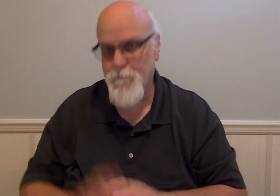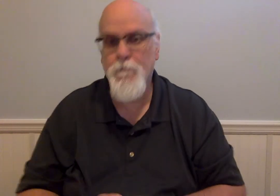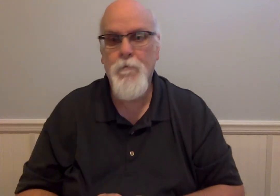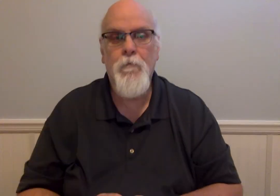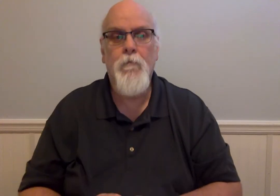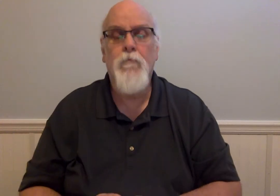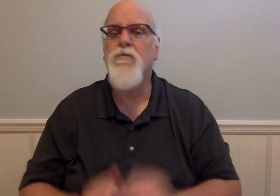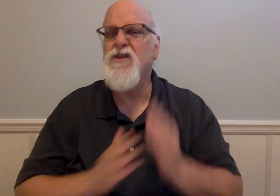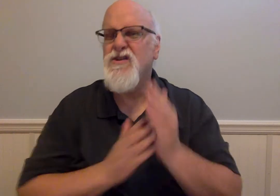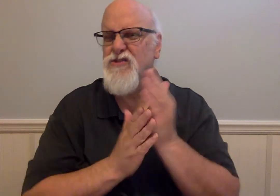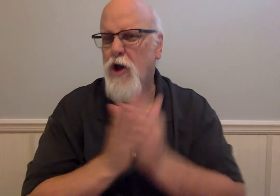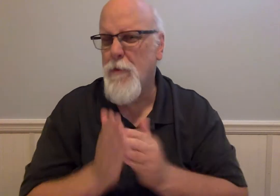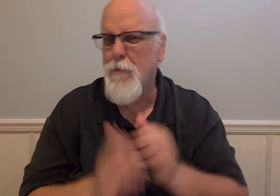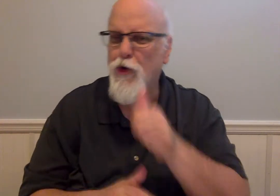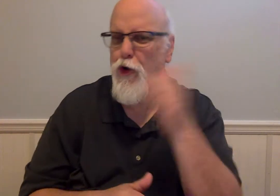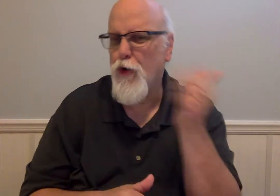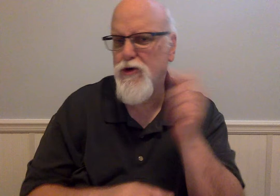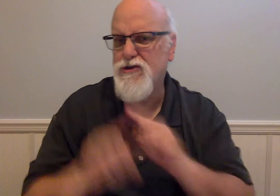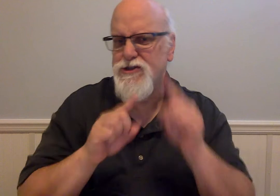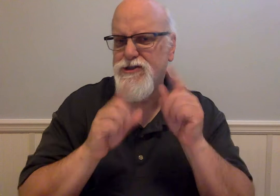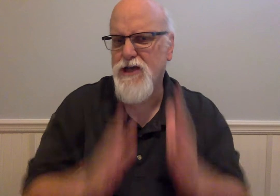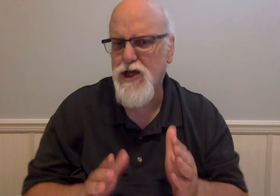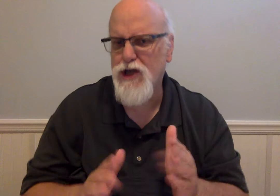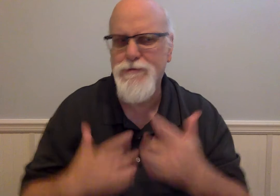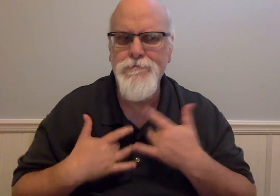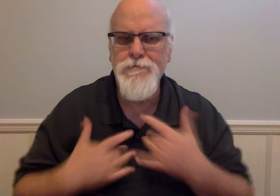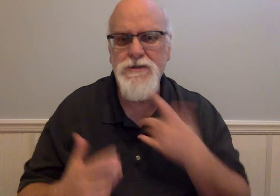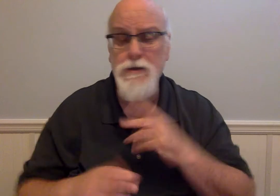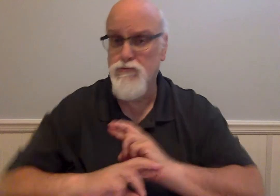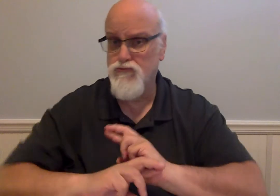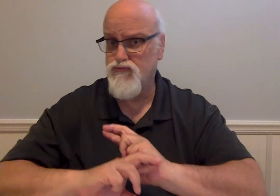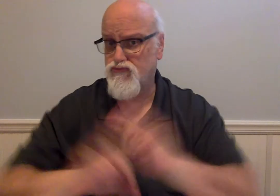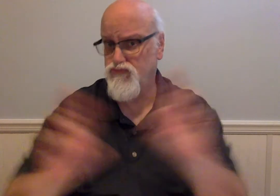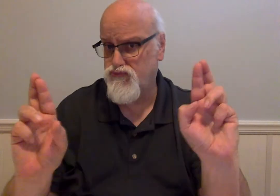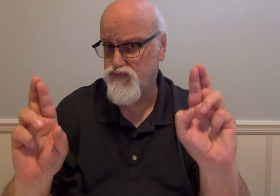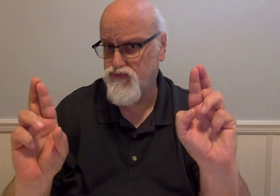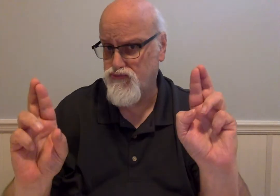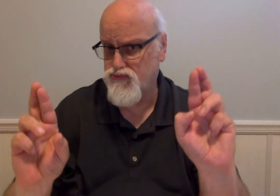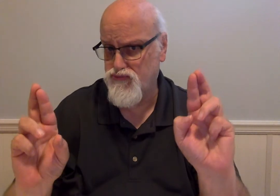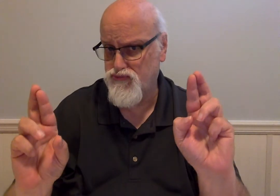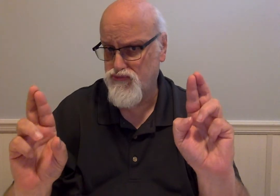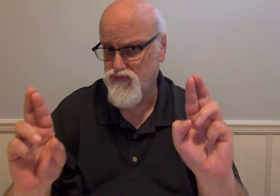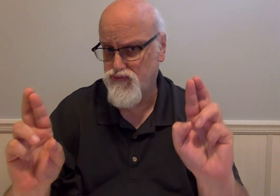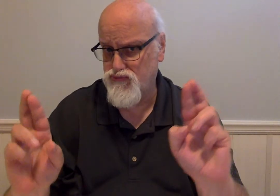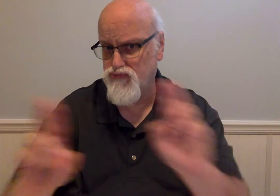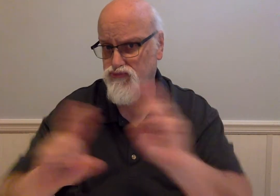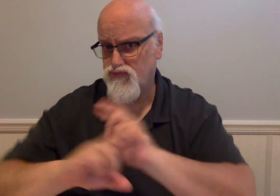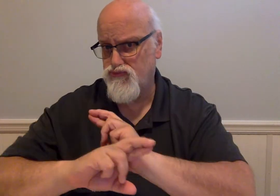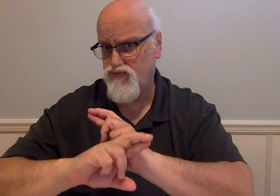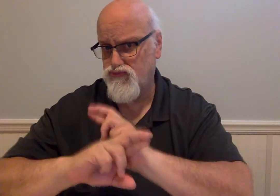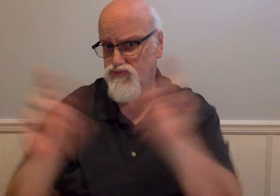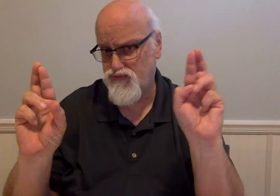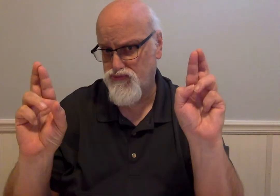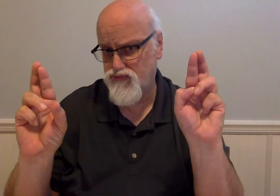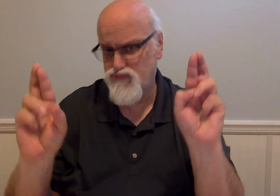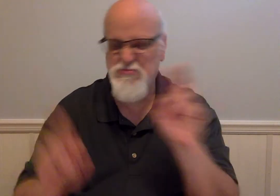move them sideways. Some other teachers I've seen will do ready and they'll take the R's and they